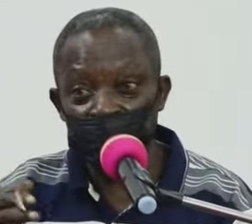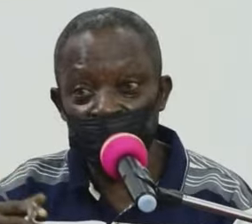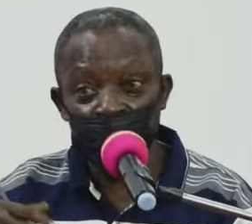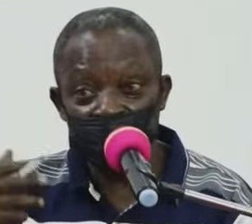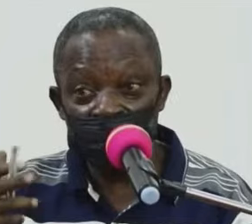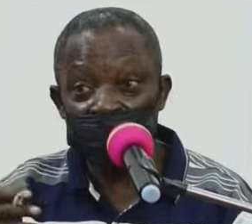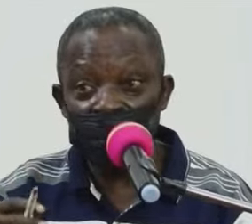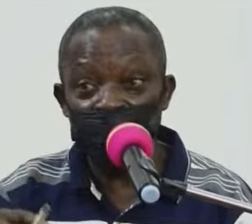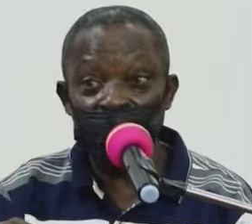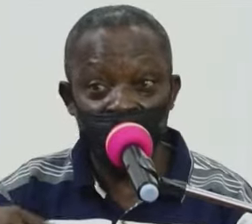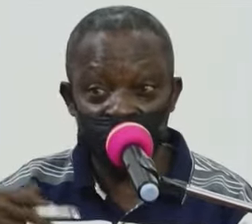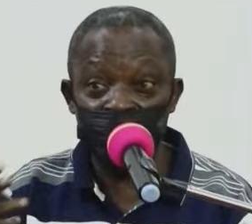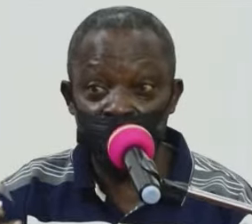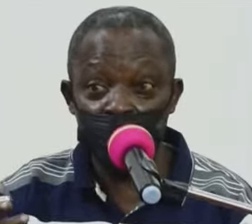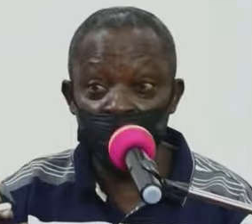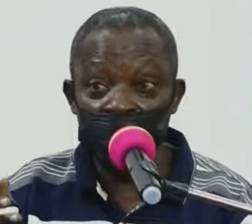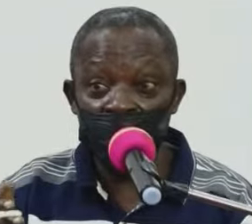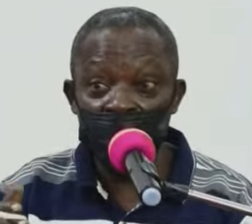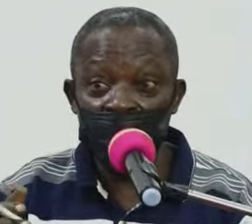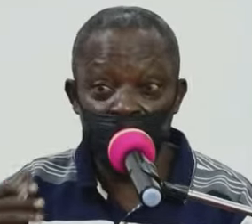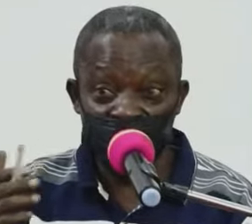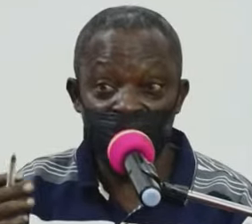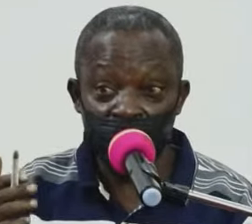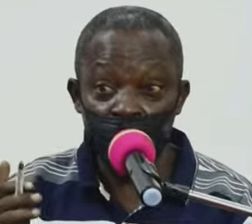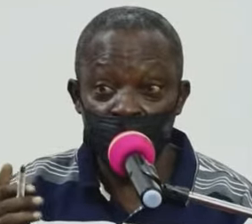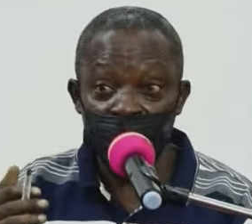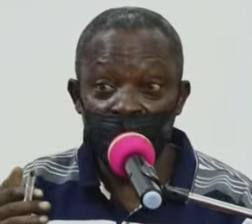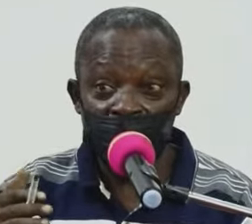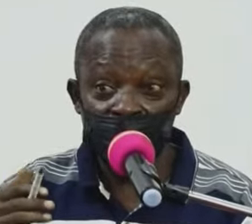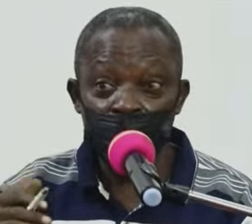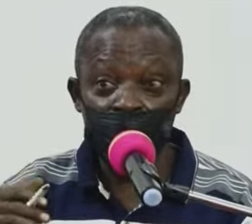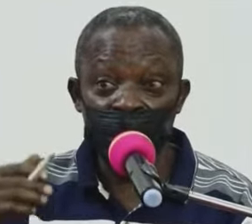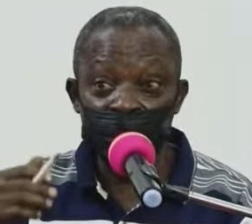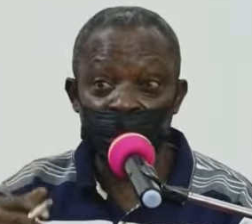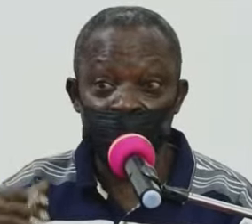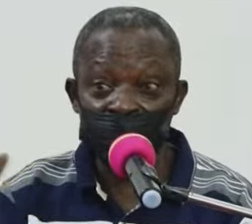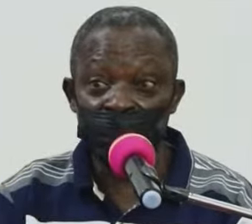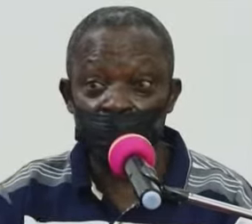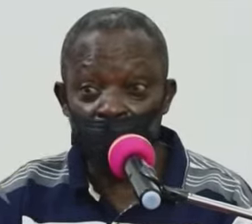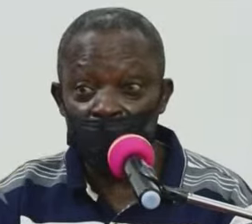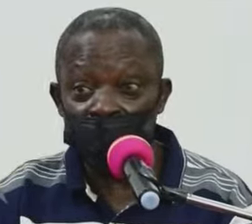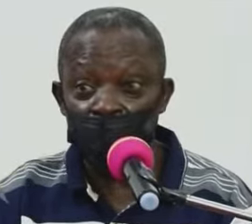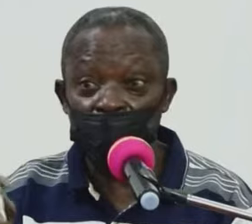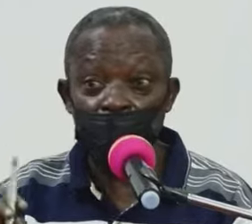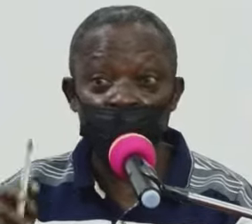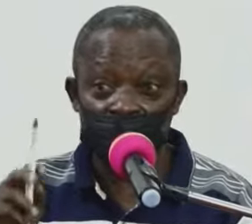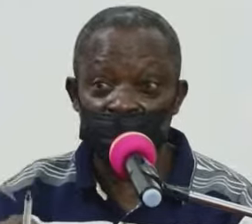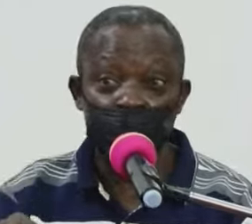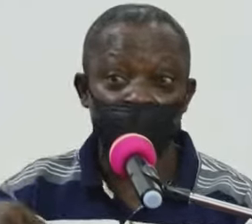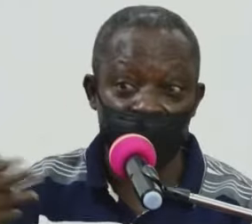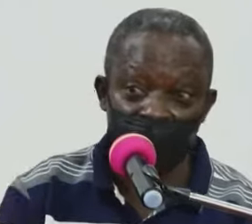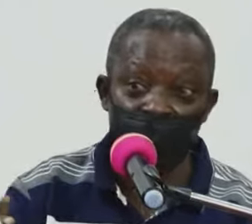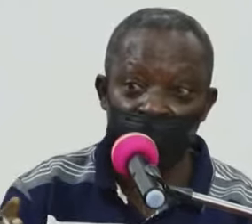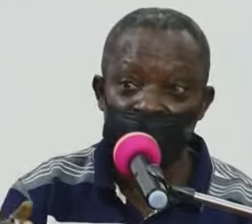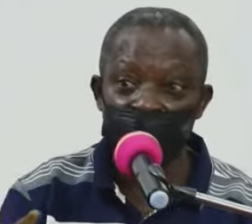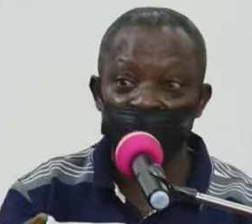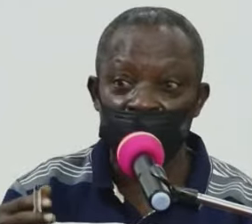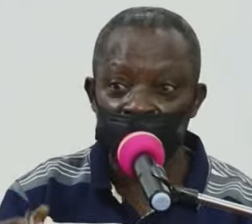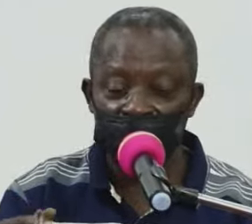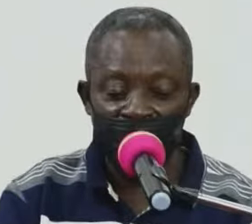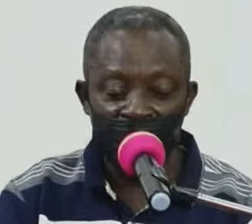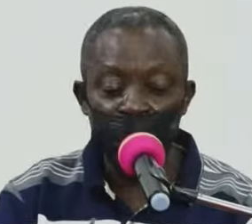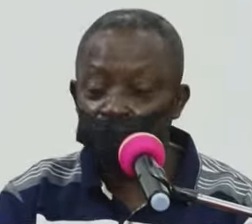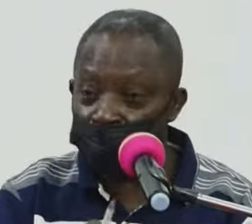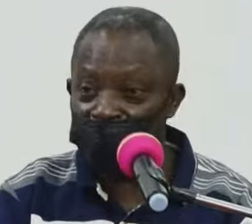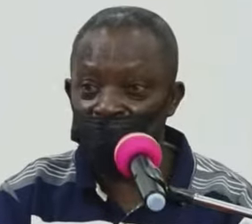removed. You did say that they have commercial value. Are you going to leave them to the mercy of the locals, or you are going to sell them to offset some of the debt you have